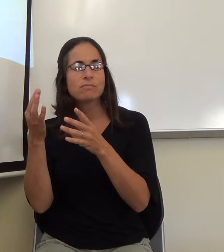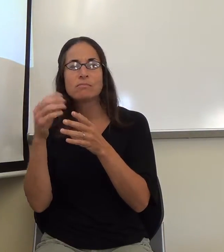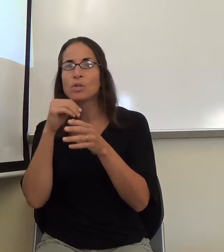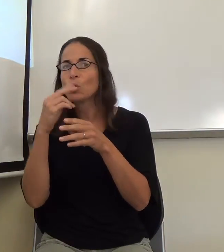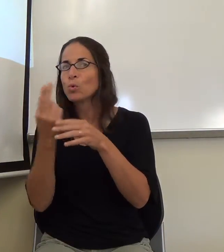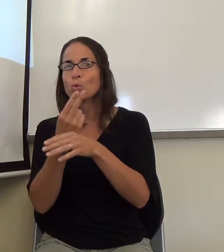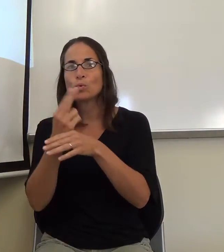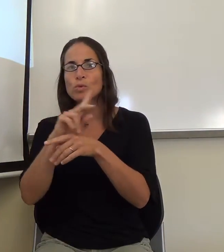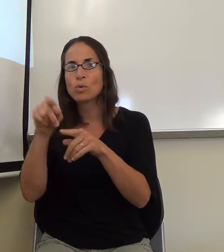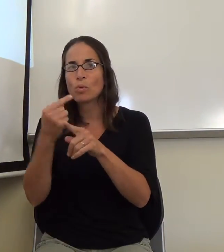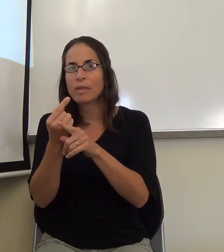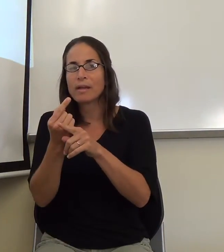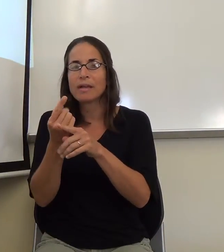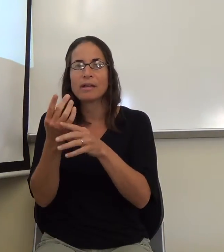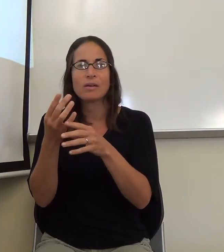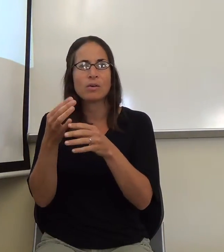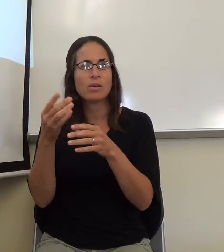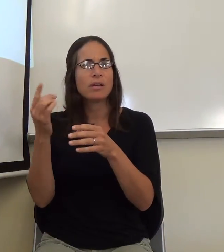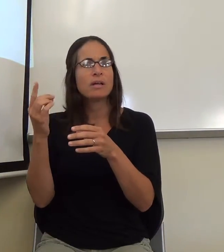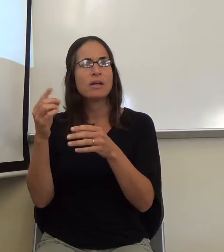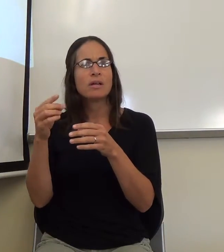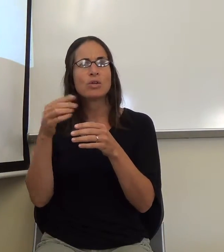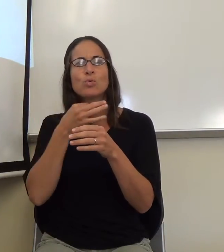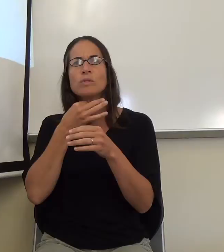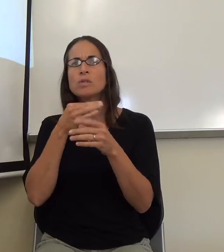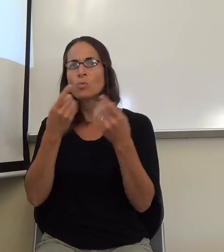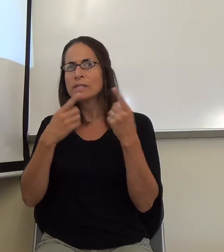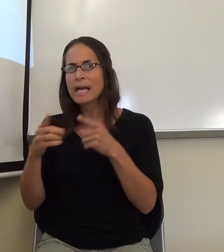besides, what's going on here? Where